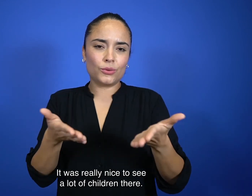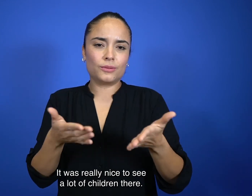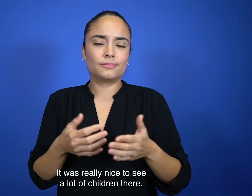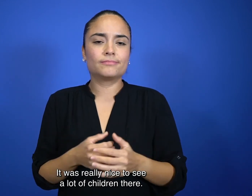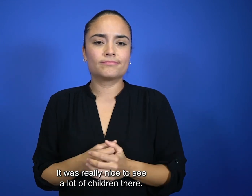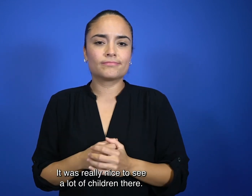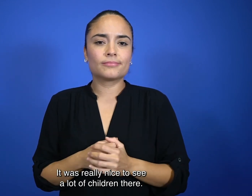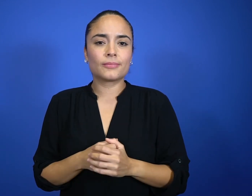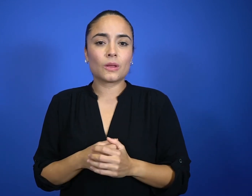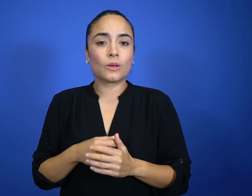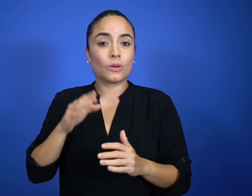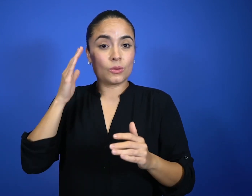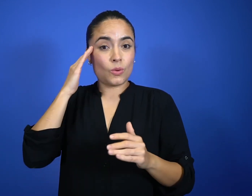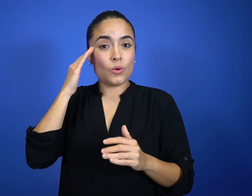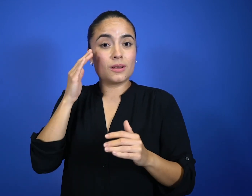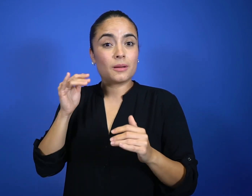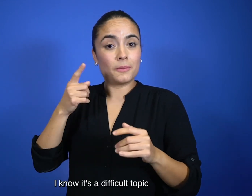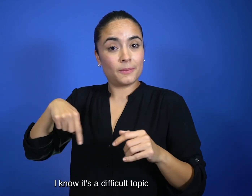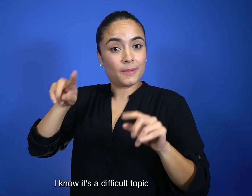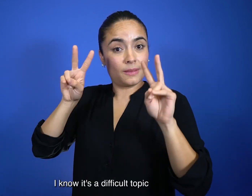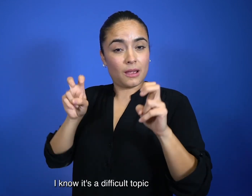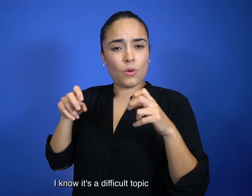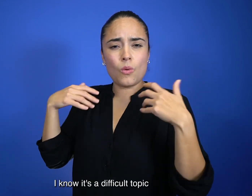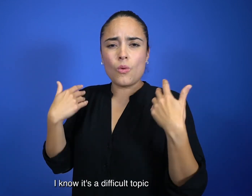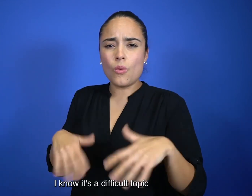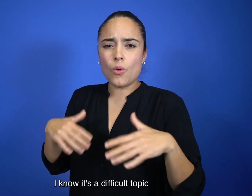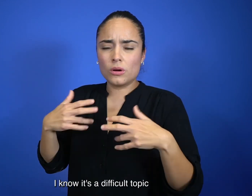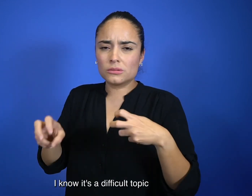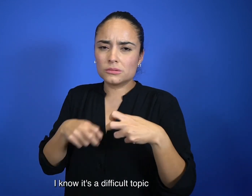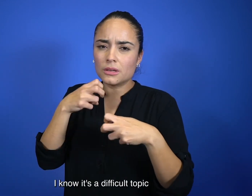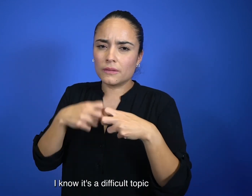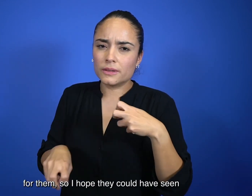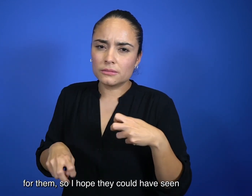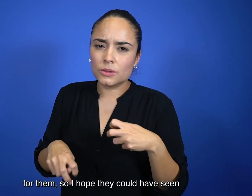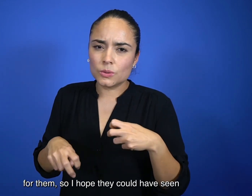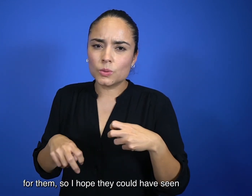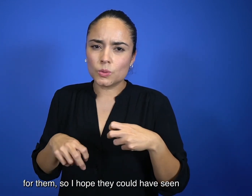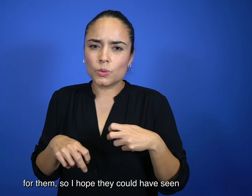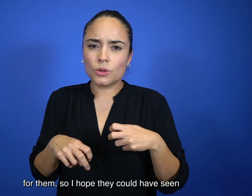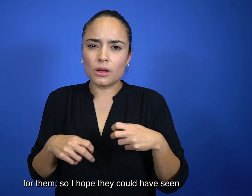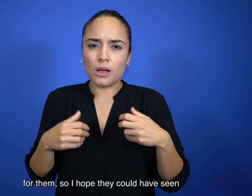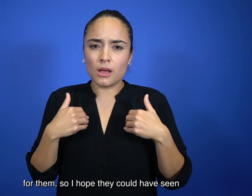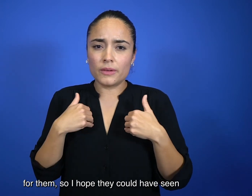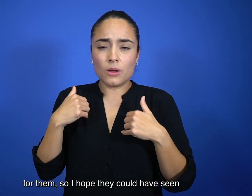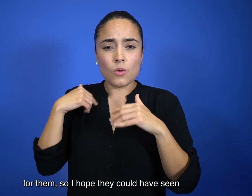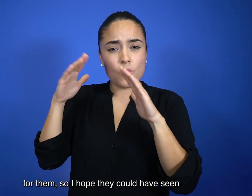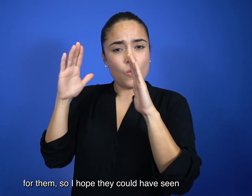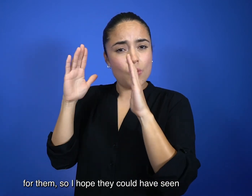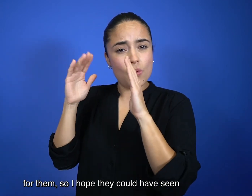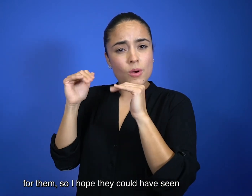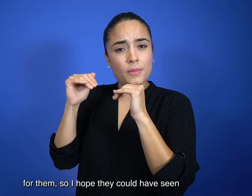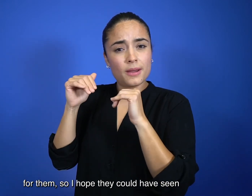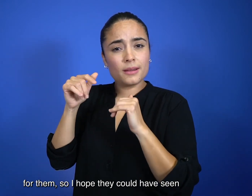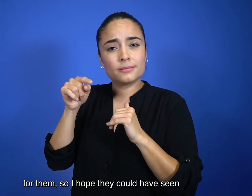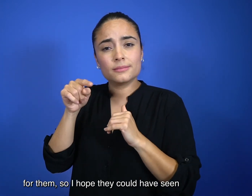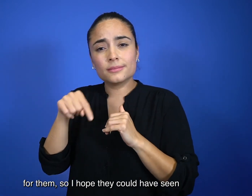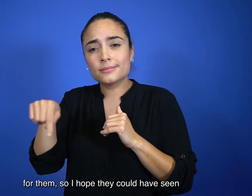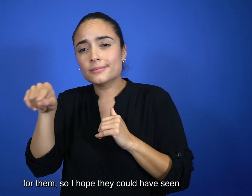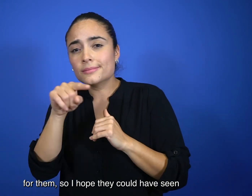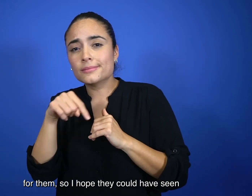children there. I know it's a difficult topic for them, so I hope they could